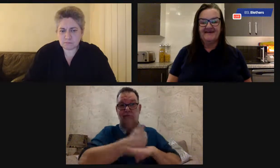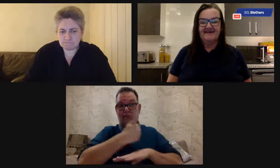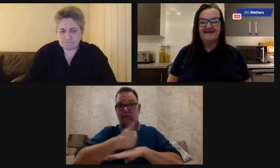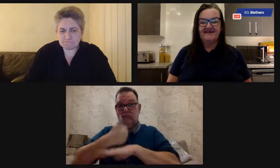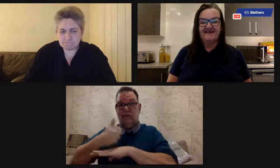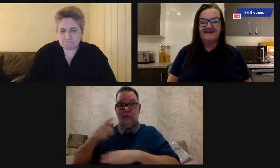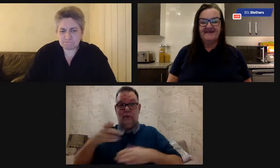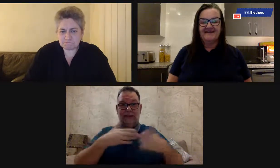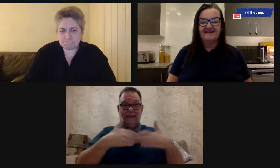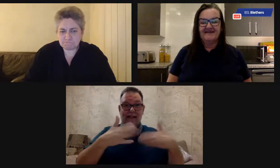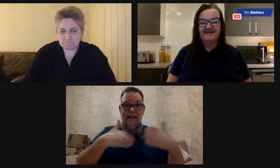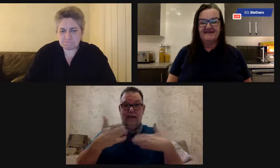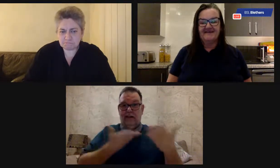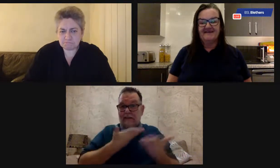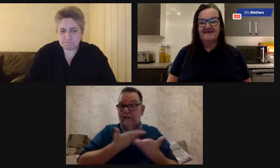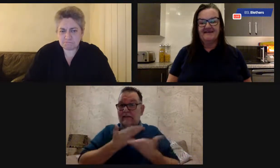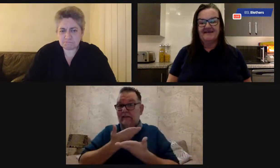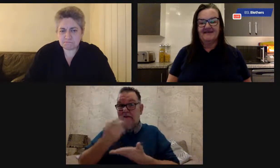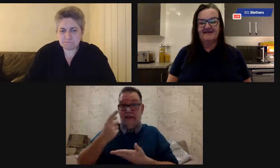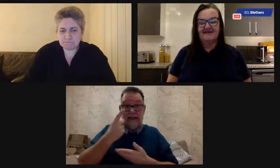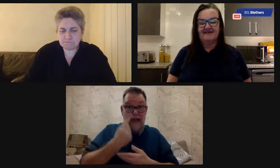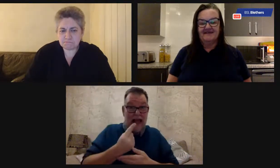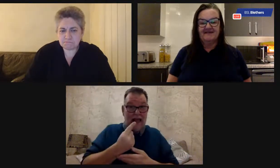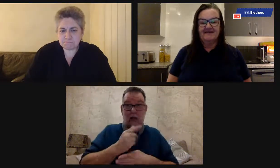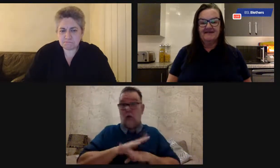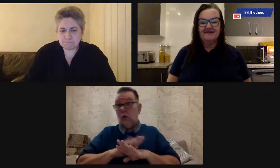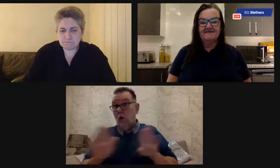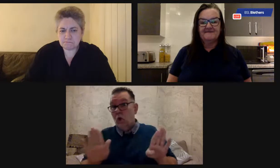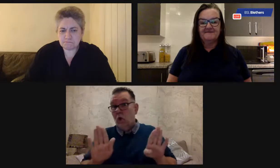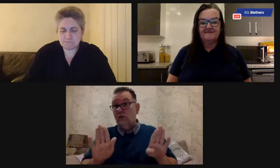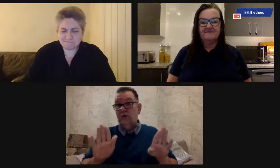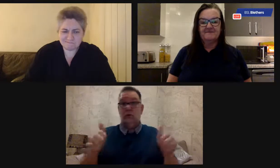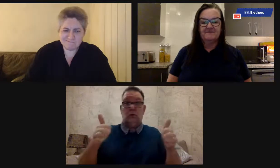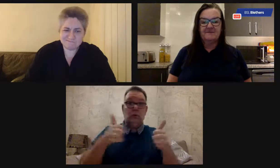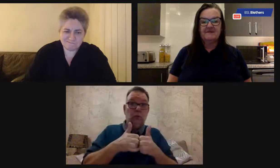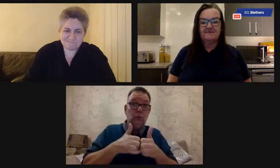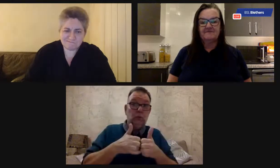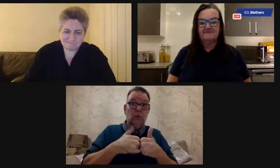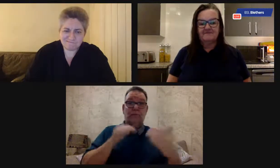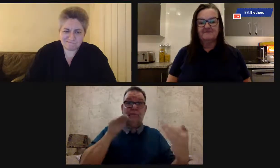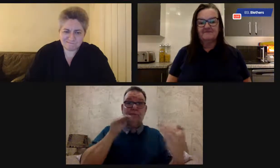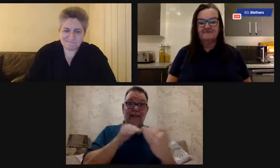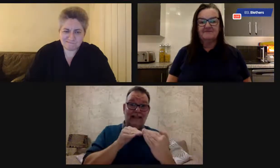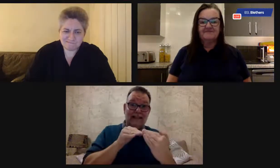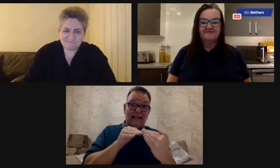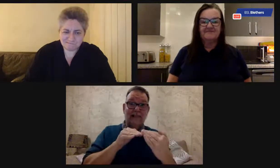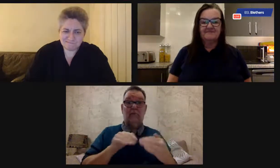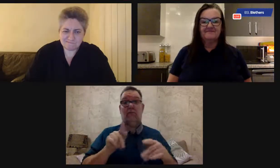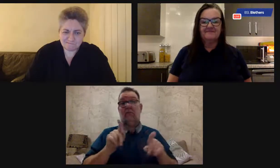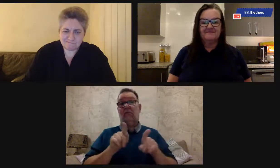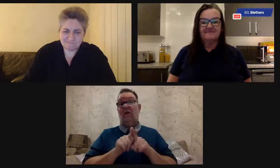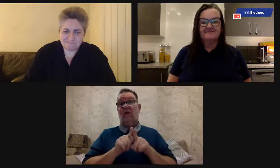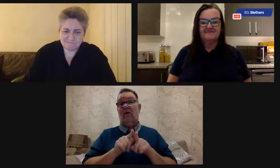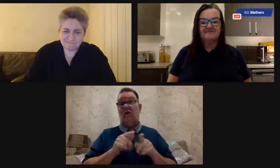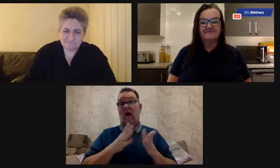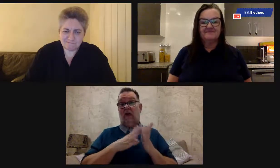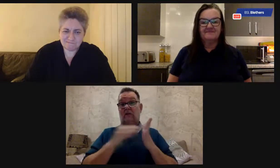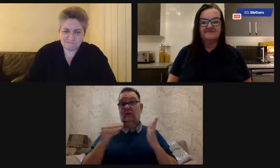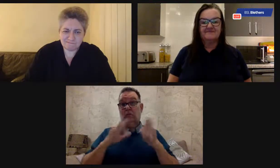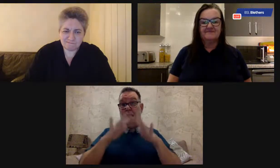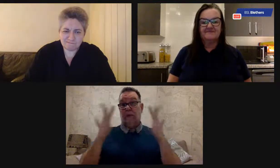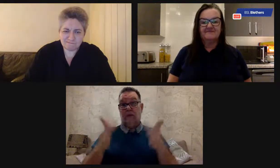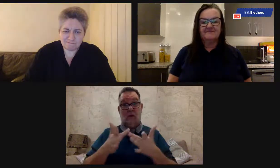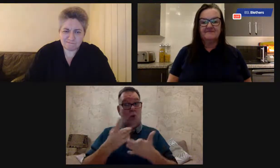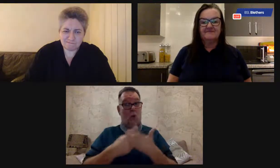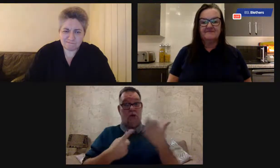lots of topics and lots of ideas that we've thought about for each of the holidays, and we go for yes, no